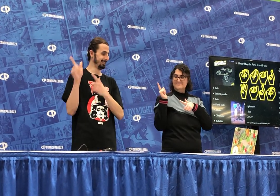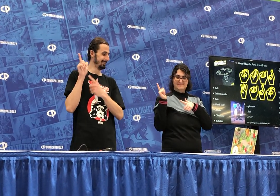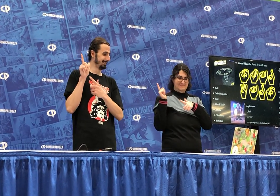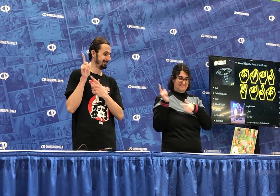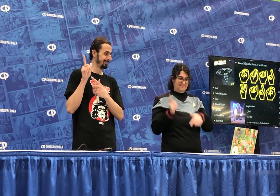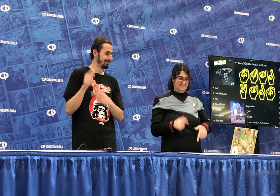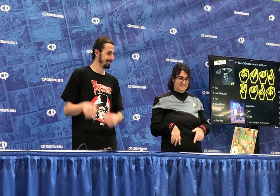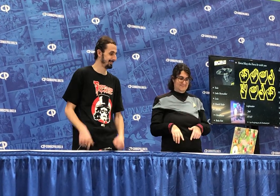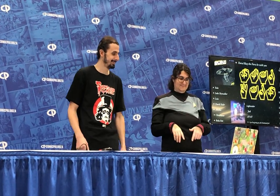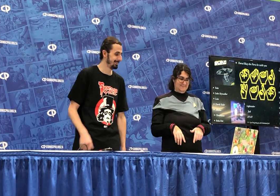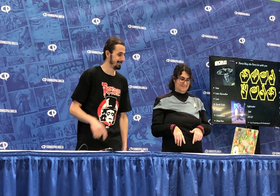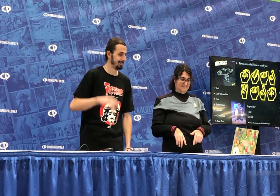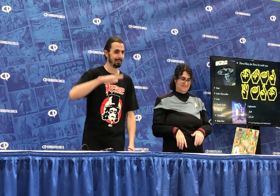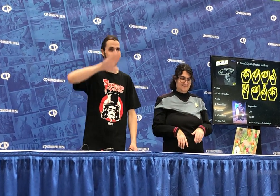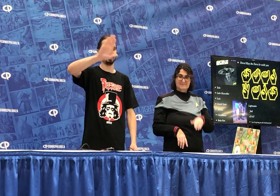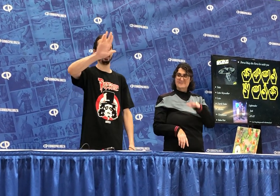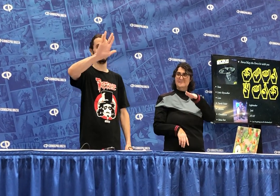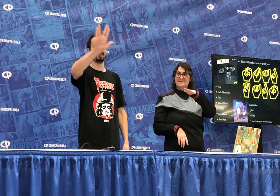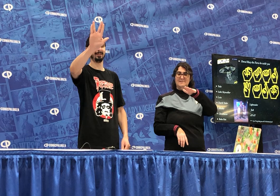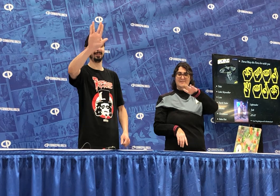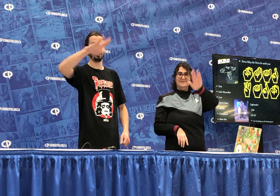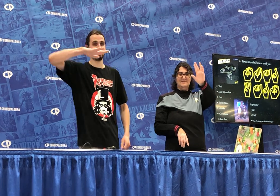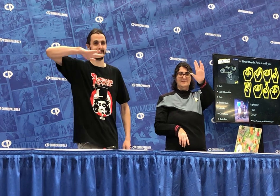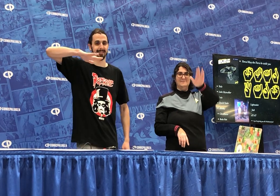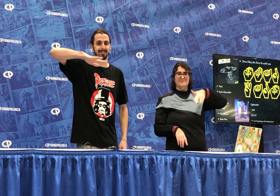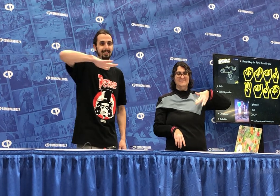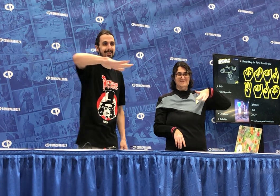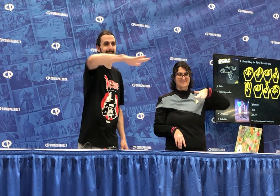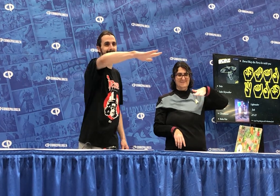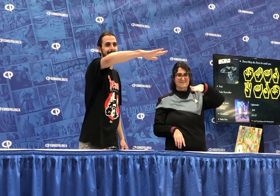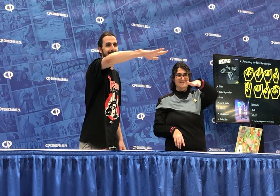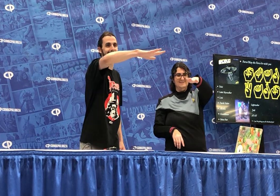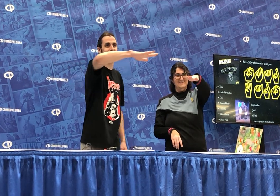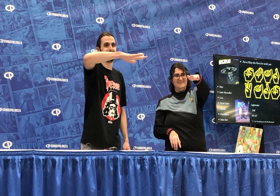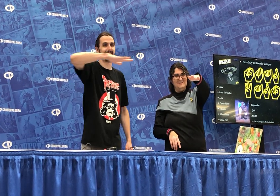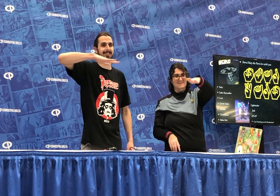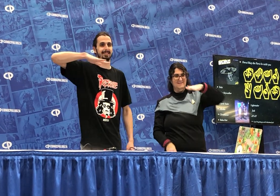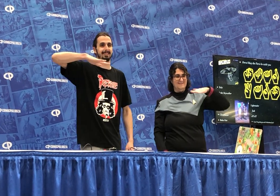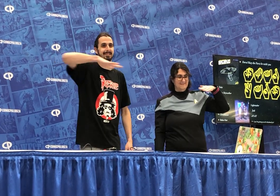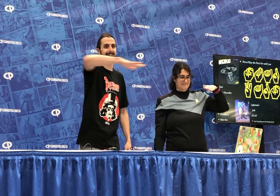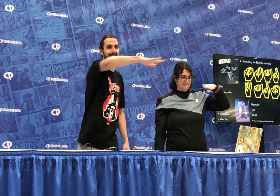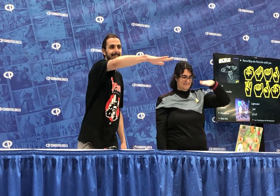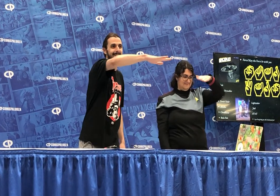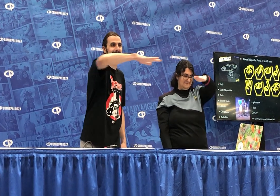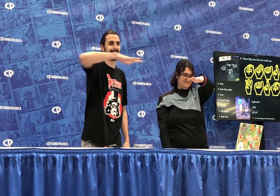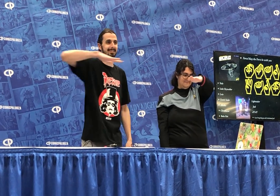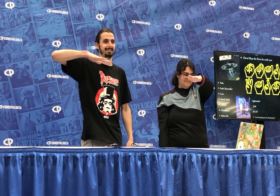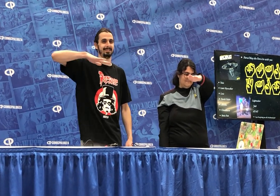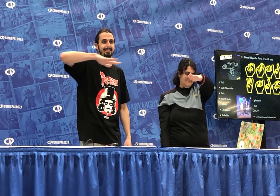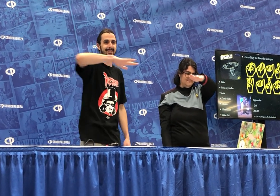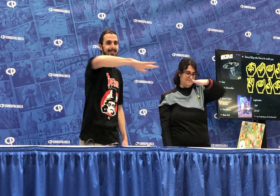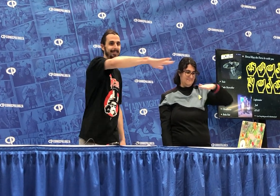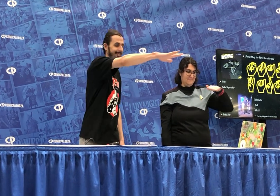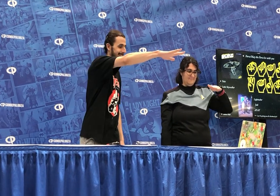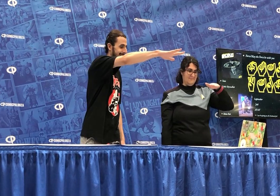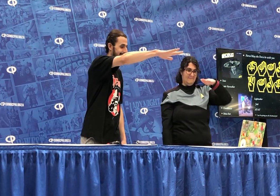The Stormtroopers. And of course the Millennium Falcon flying through the sky.